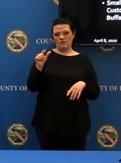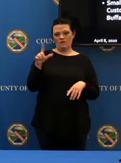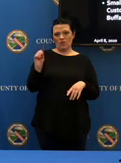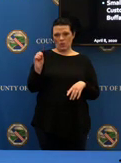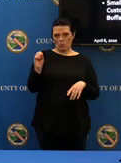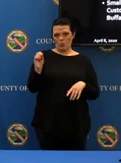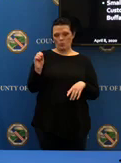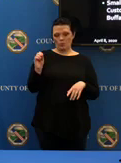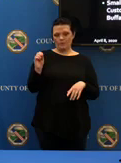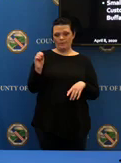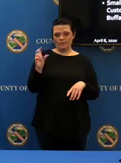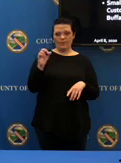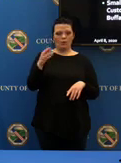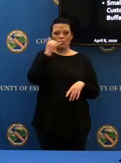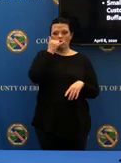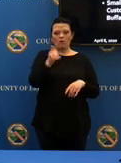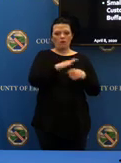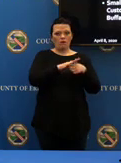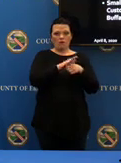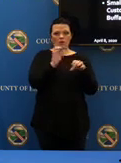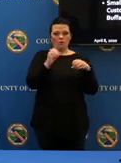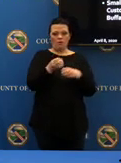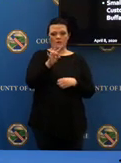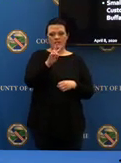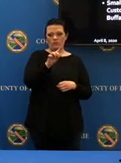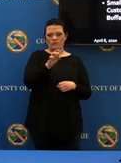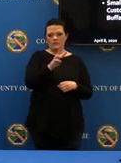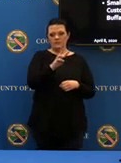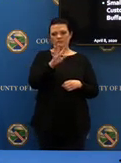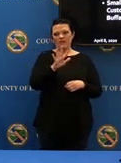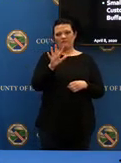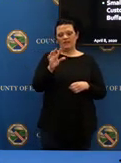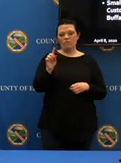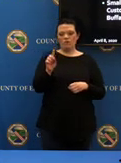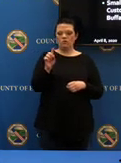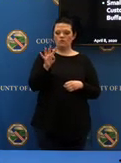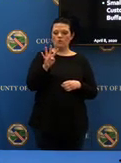www.sba.gov/ny/Buffalo or call the local office at